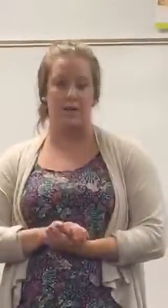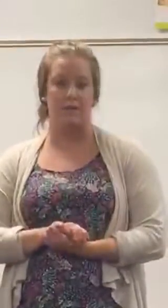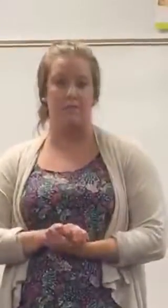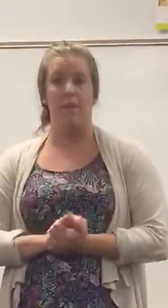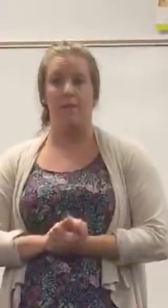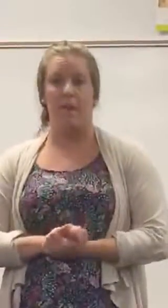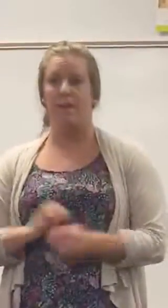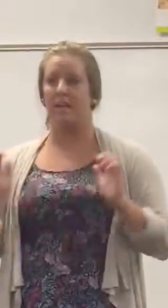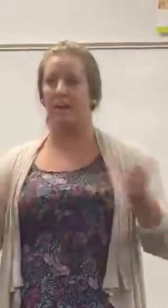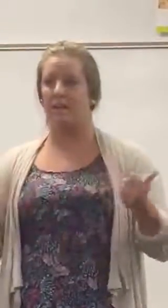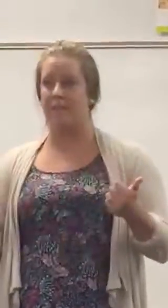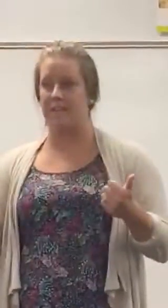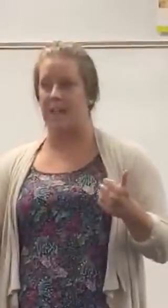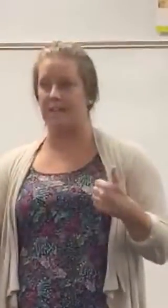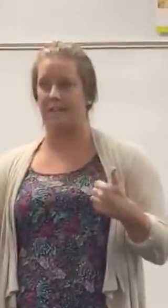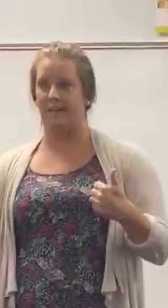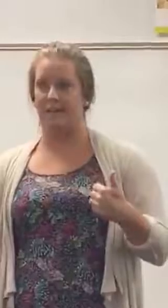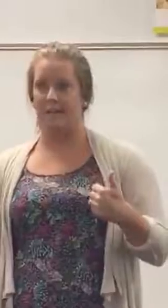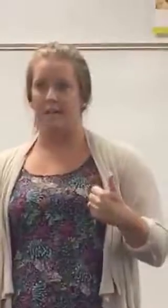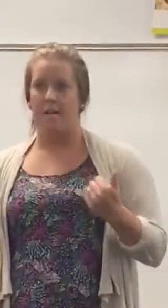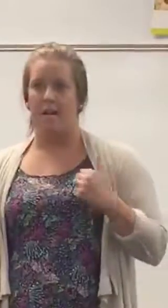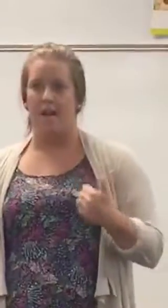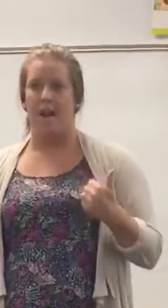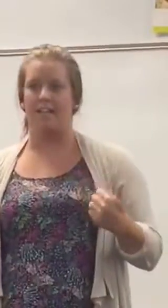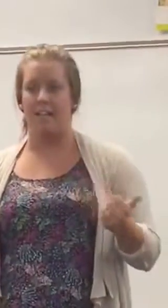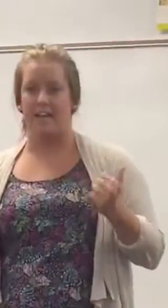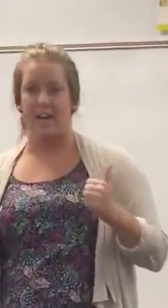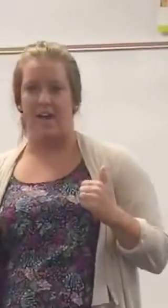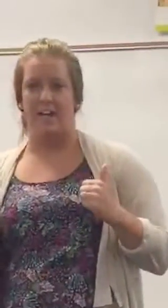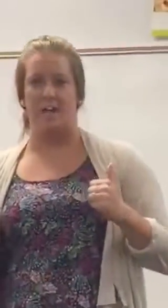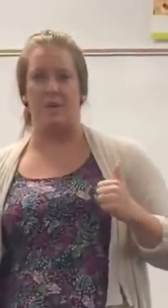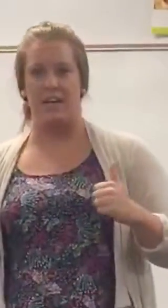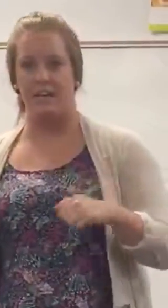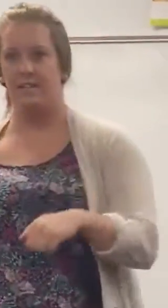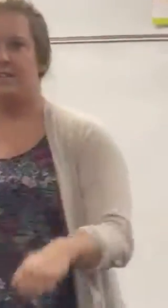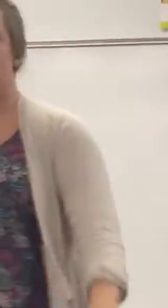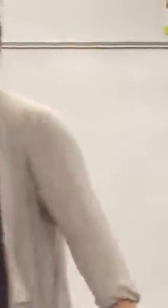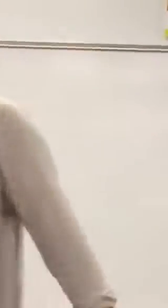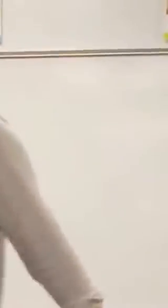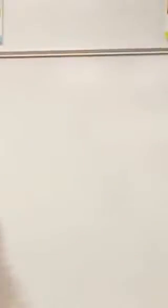partners. Okay, can I clarify the task? Excellent, go ahead and get working.